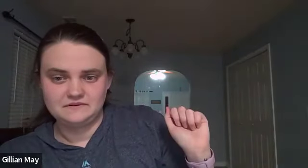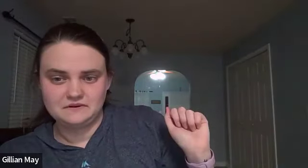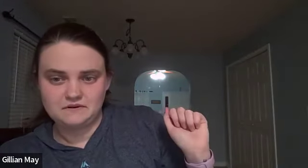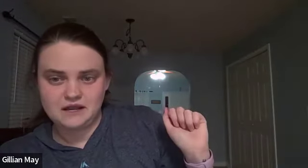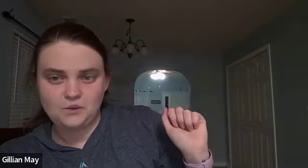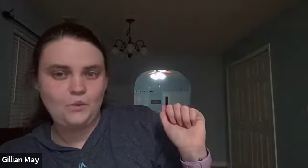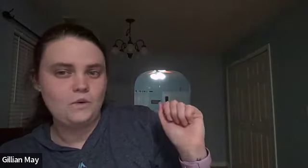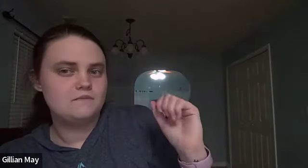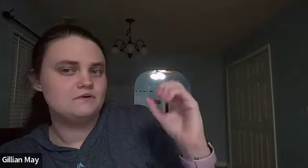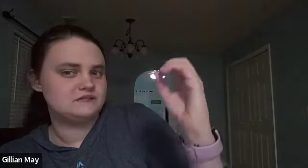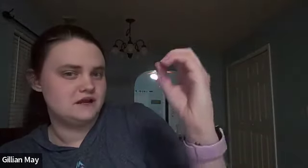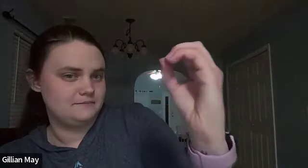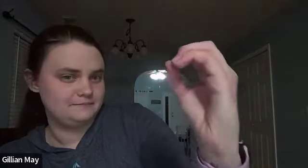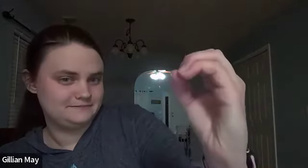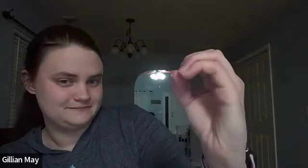All right, one more time.